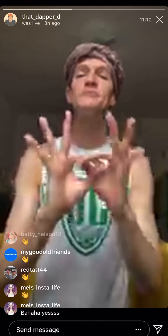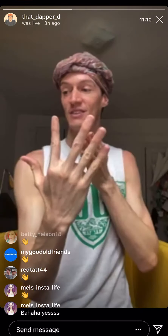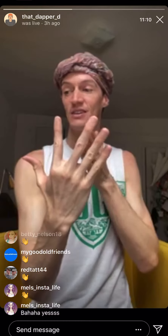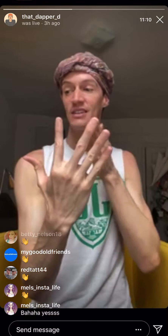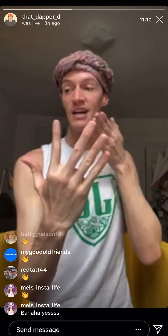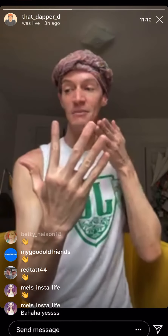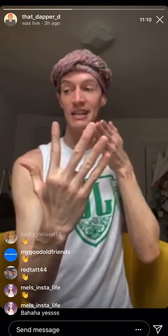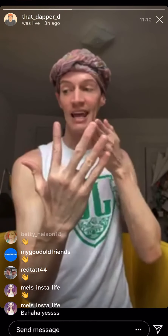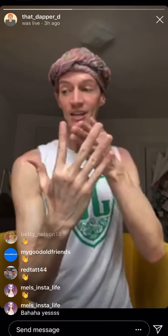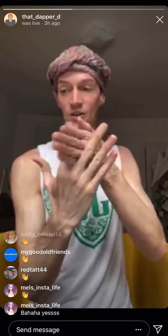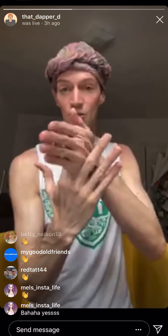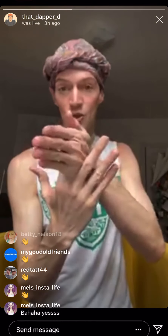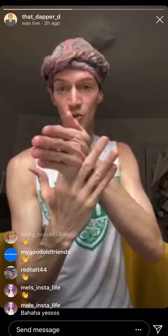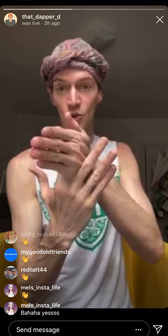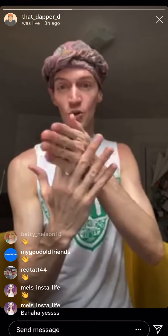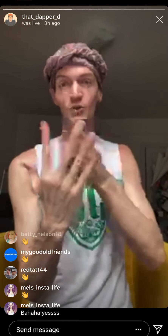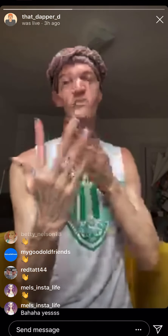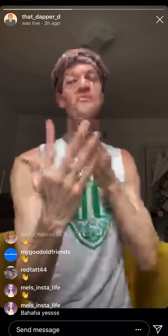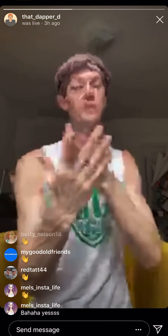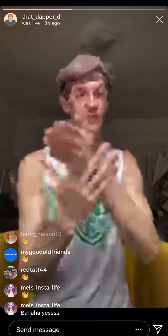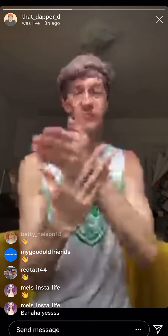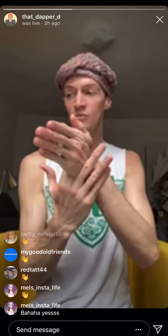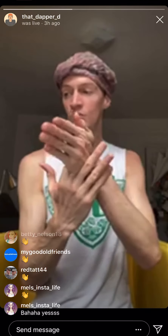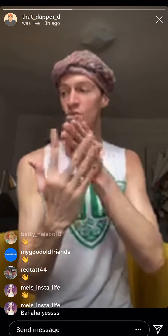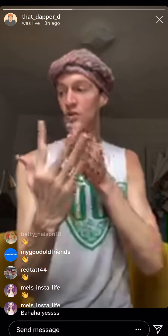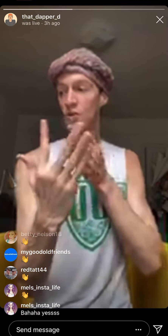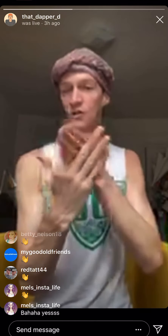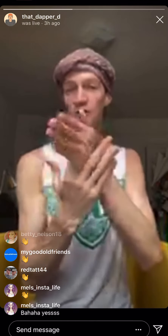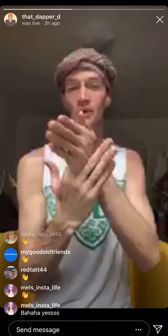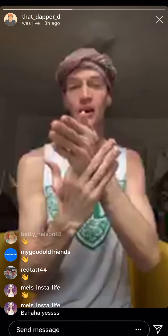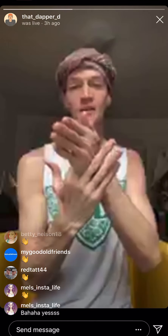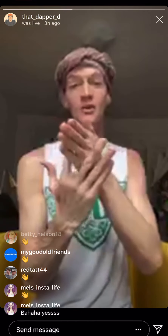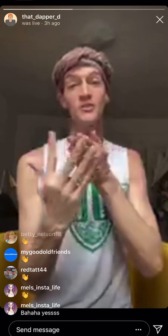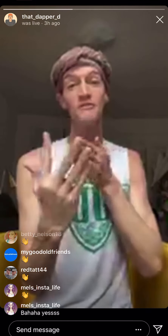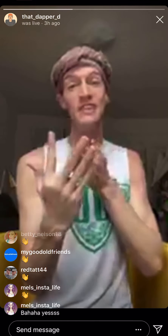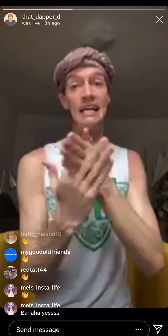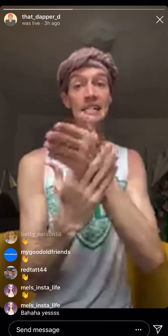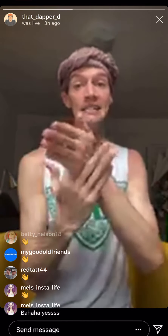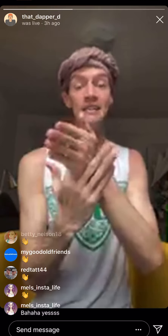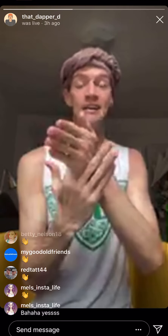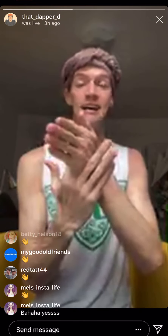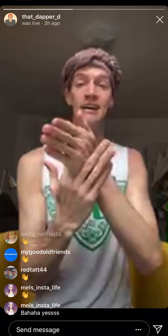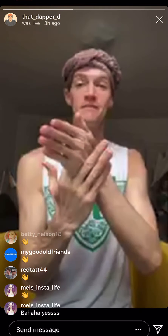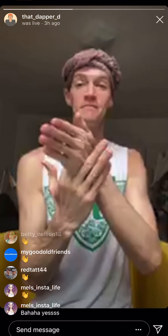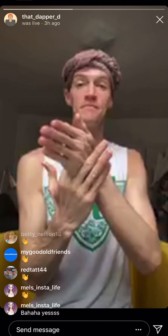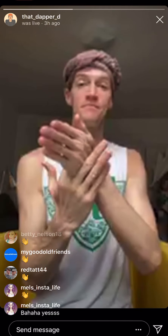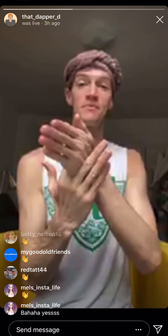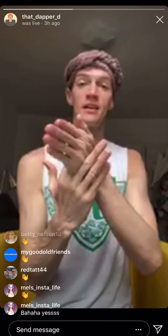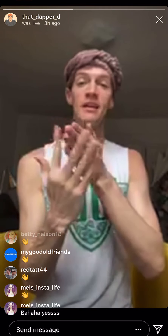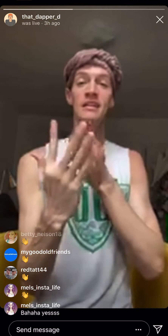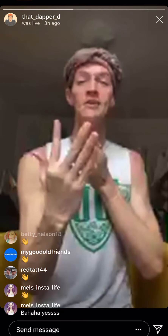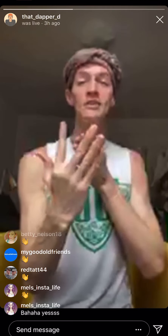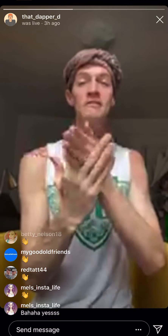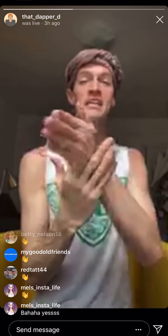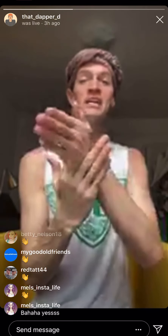the dominant hand goes through so through um also via um down the via dolar